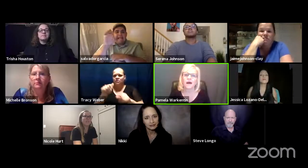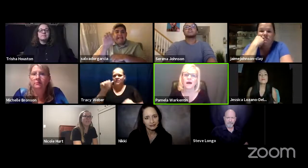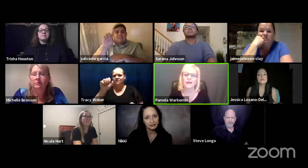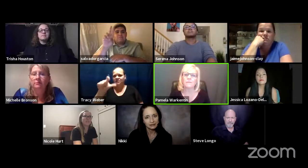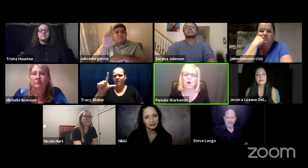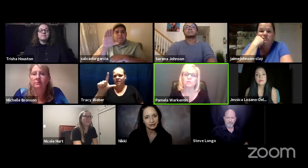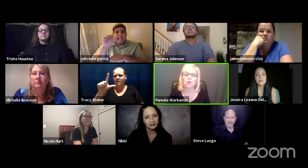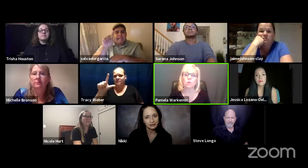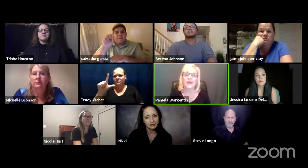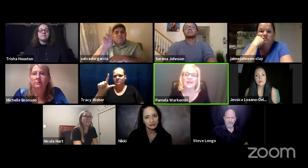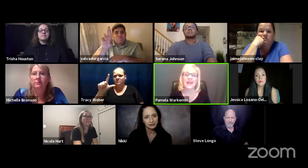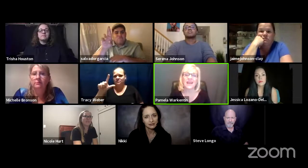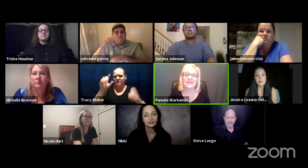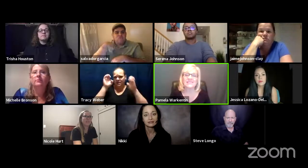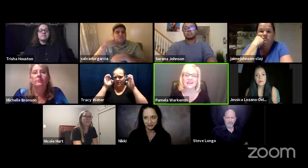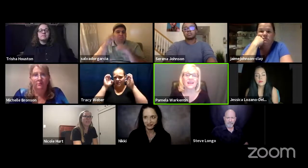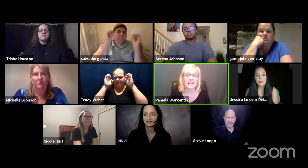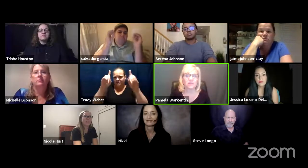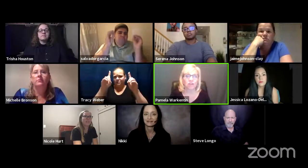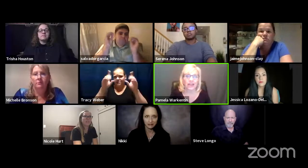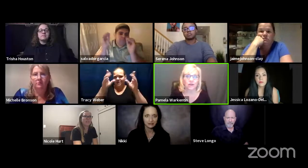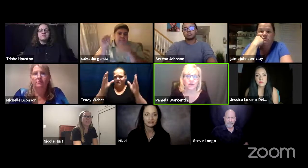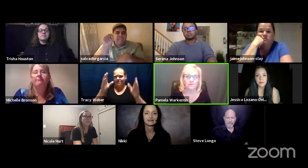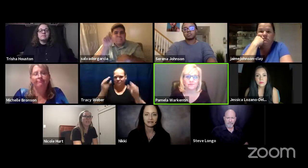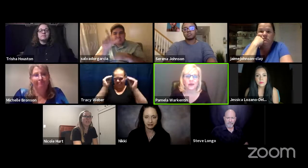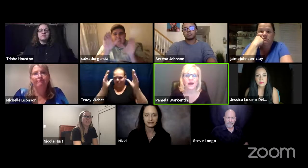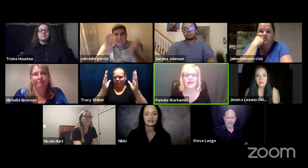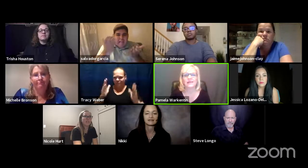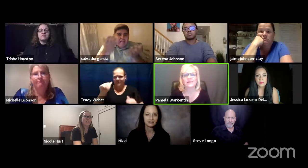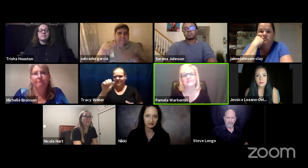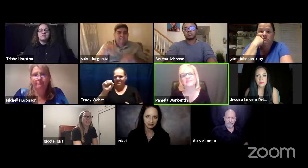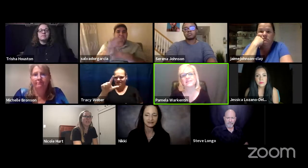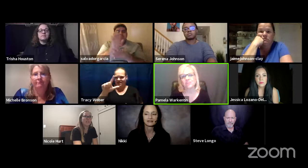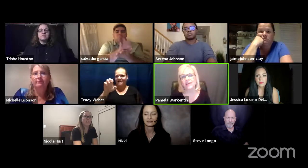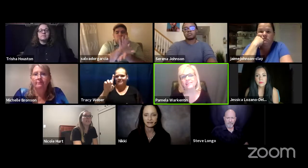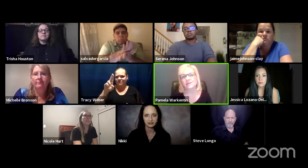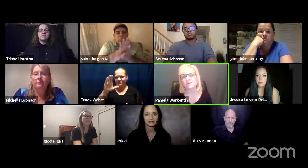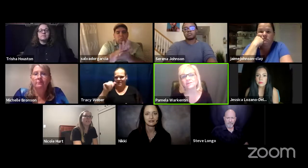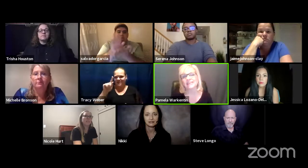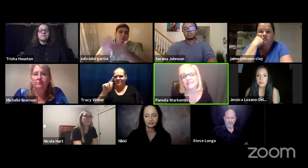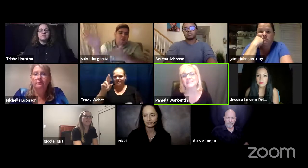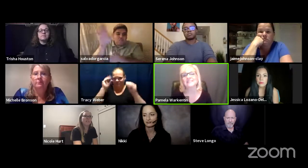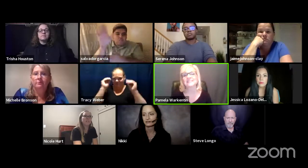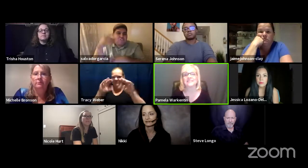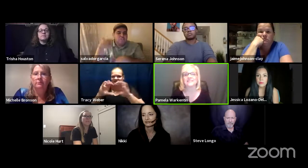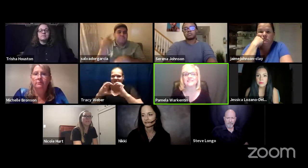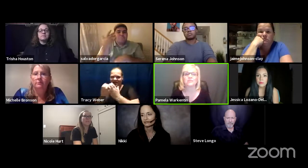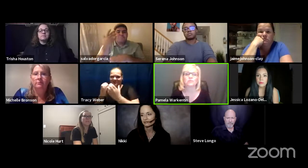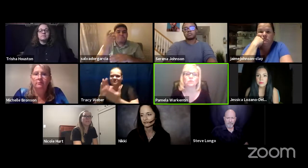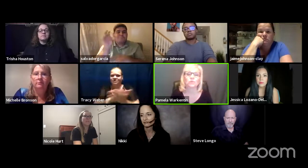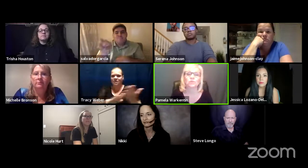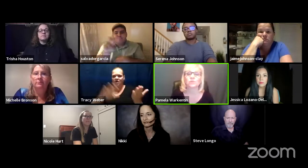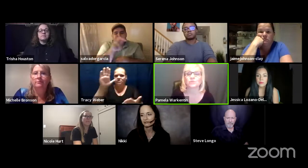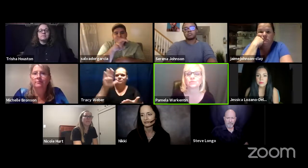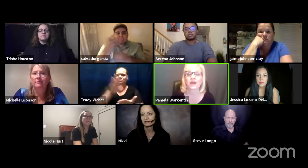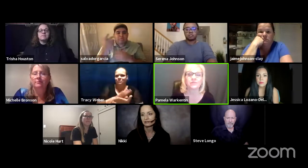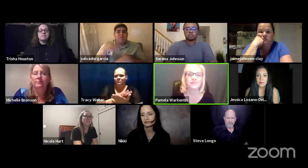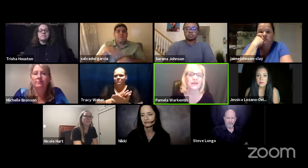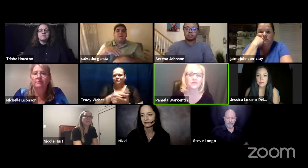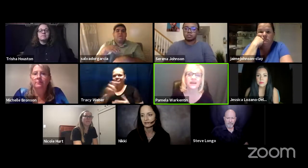I am also an ASL educator. I teach ASL classes. I teach in schools throughout the